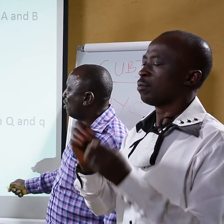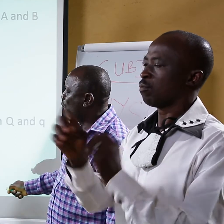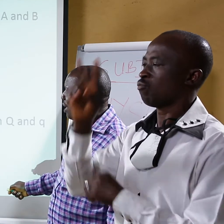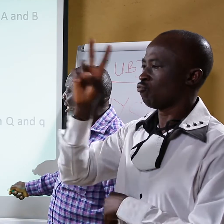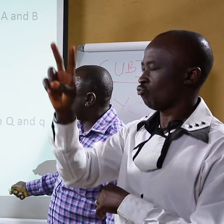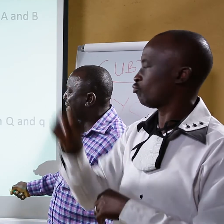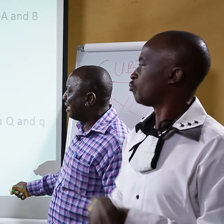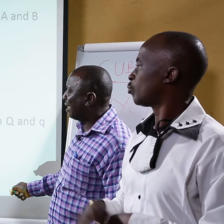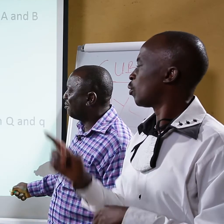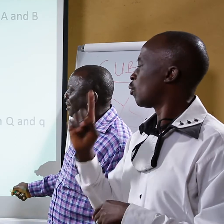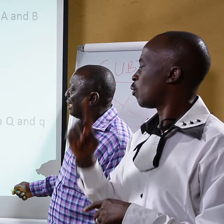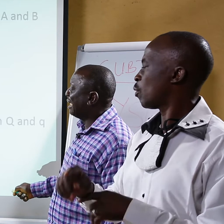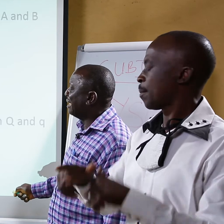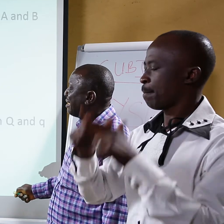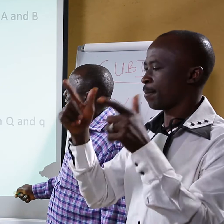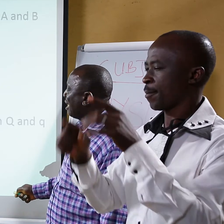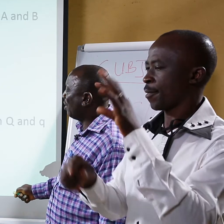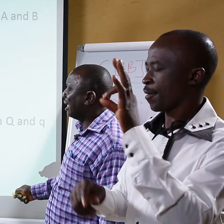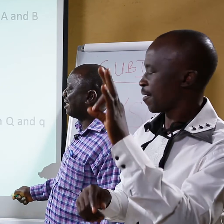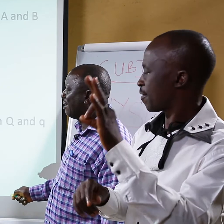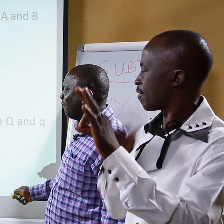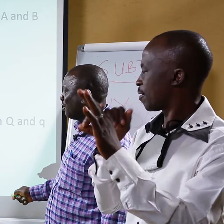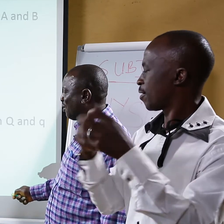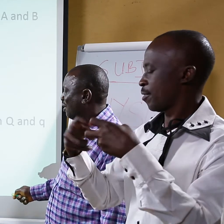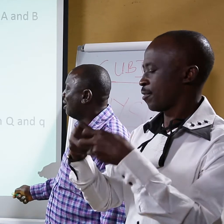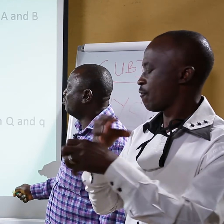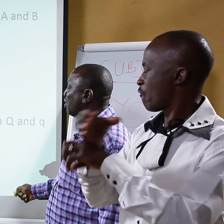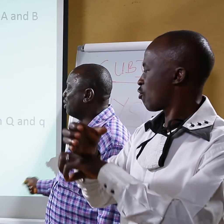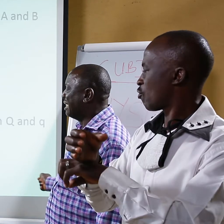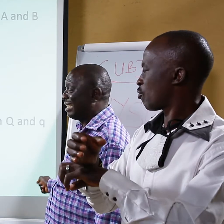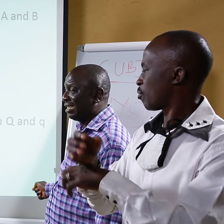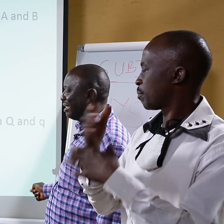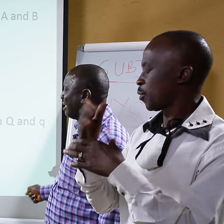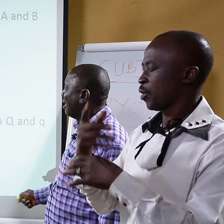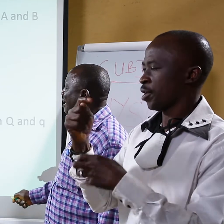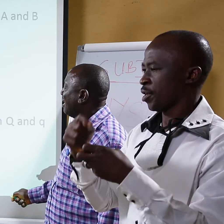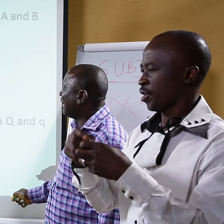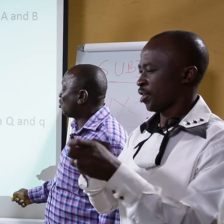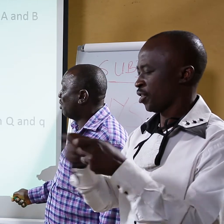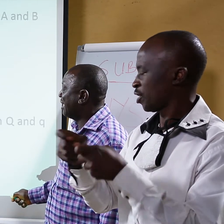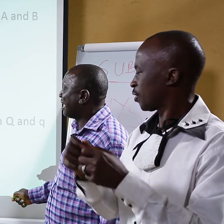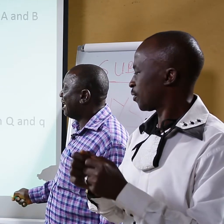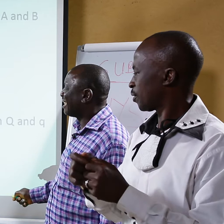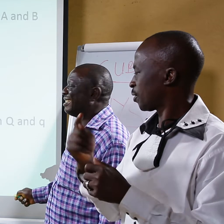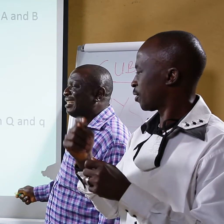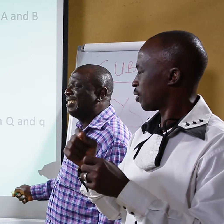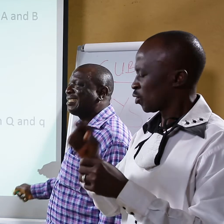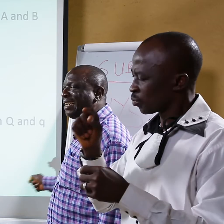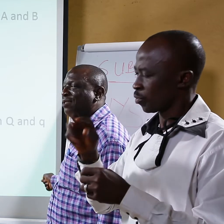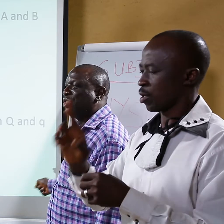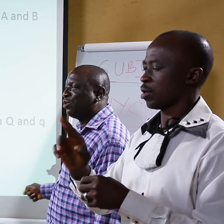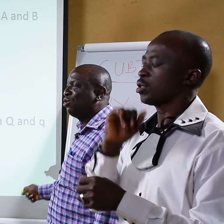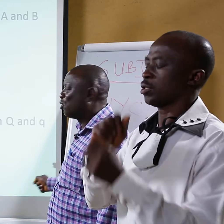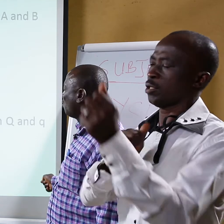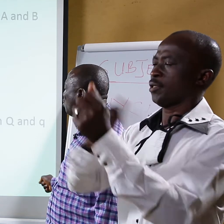2, where capital F is our electric force between the charges. Small letter r is the